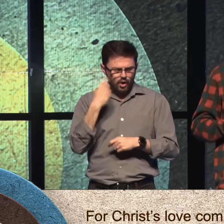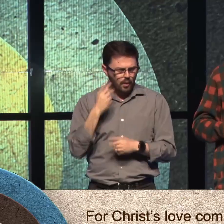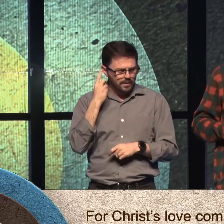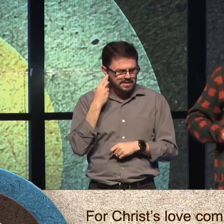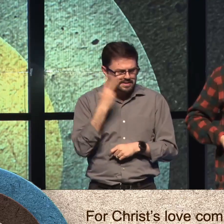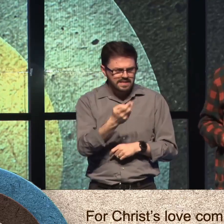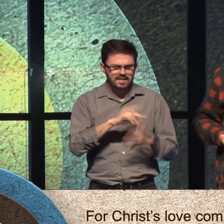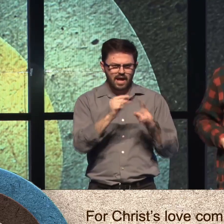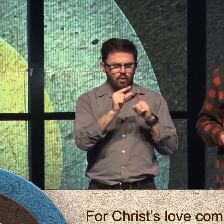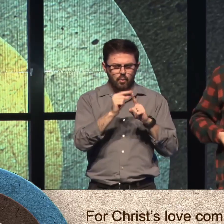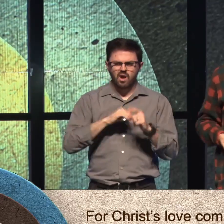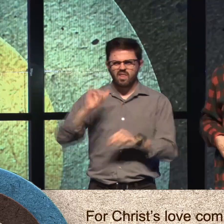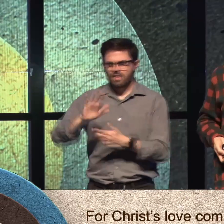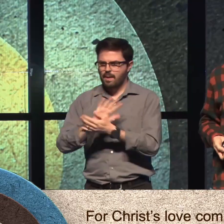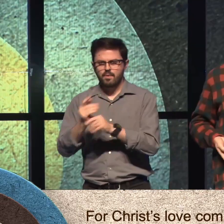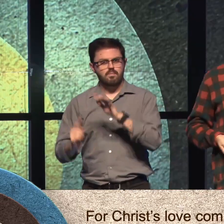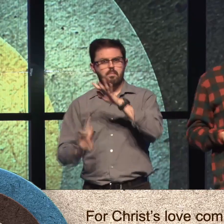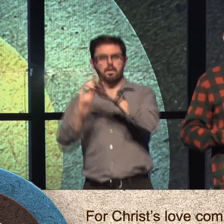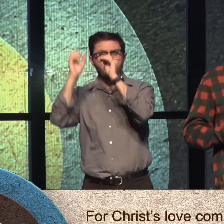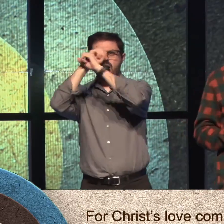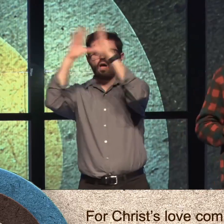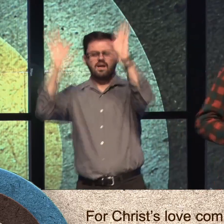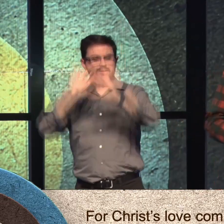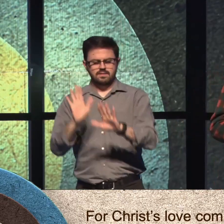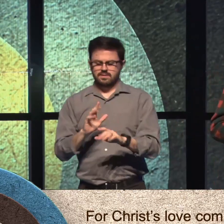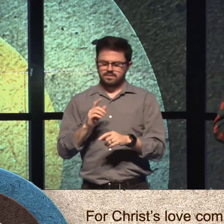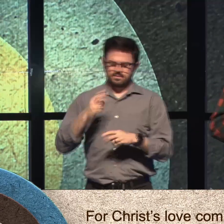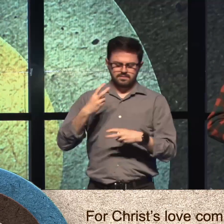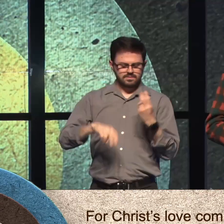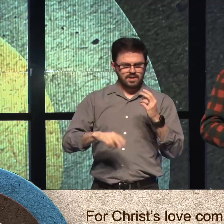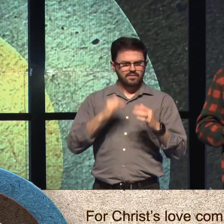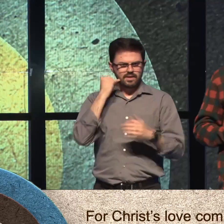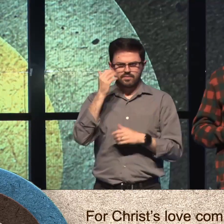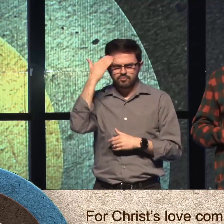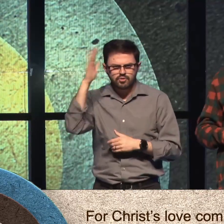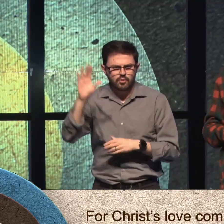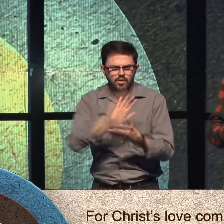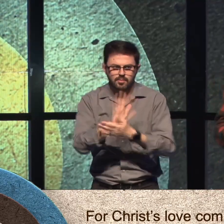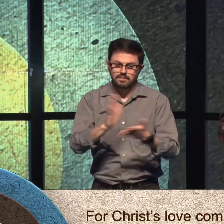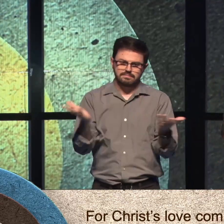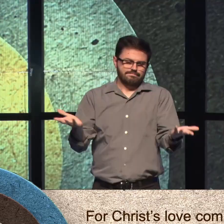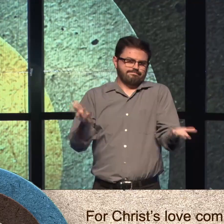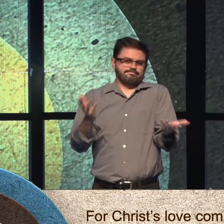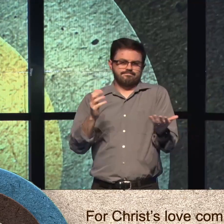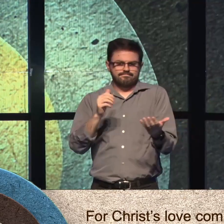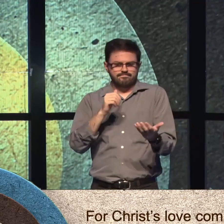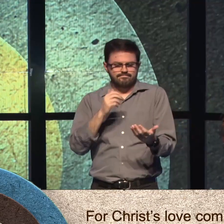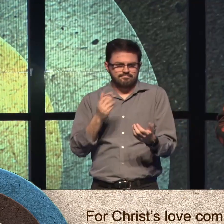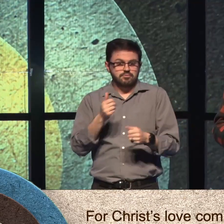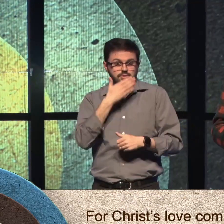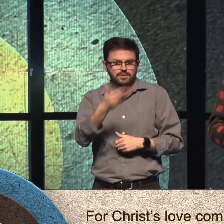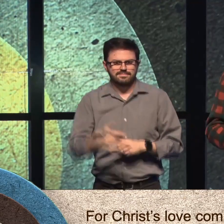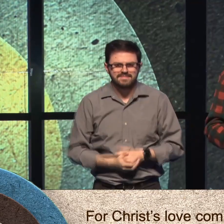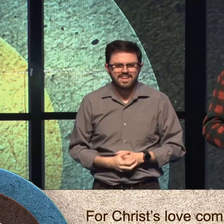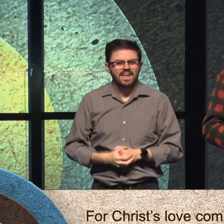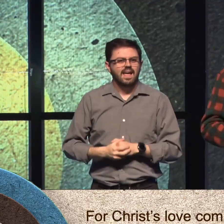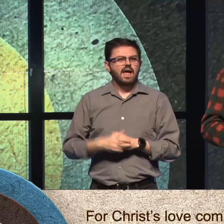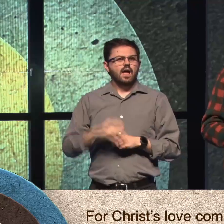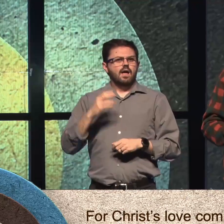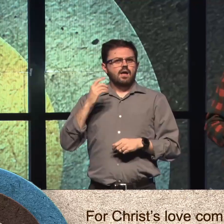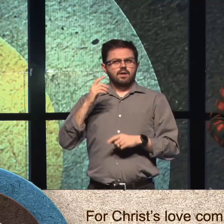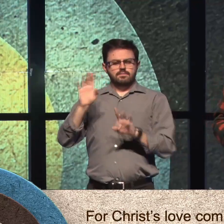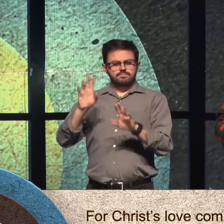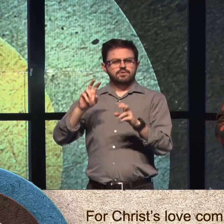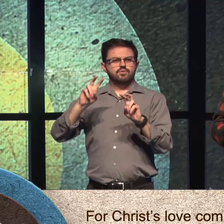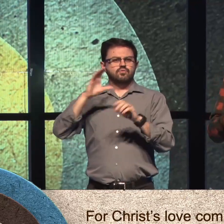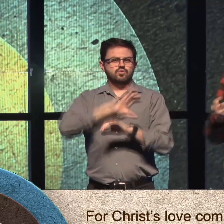And if you don't know what I'm talking about, good for you. Okay, so for Christ's love compels us because we are convinced that